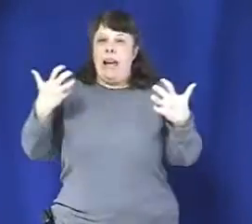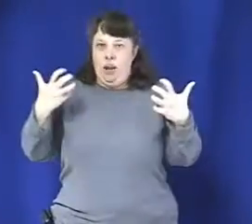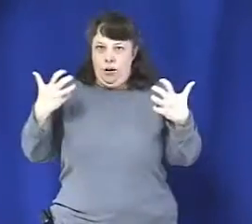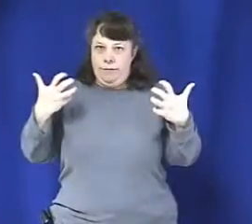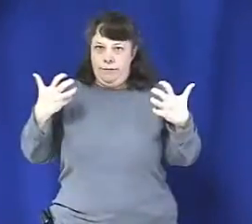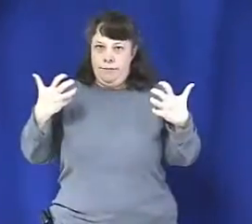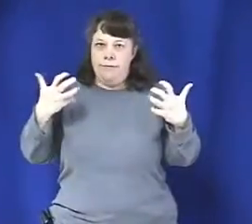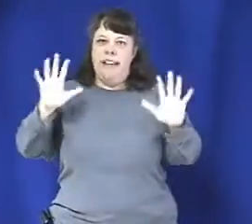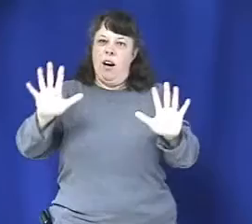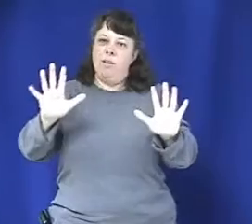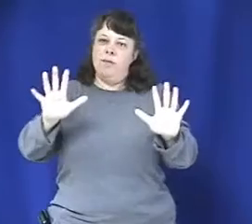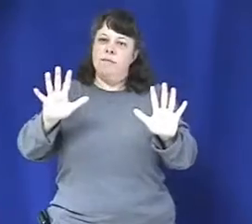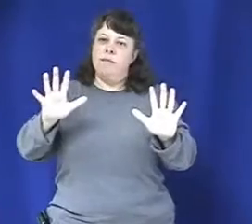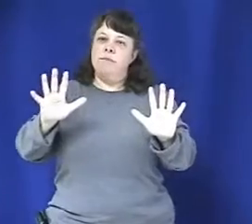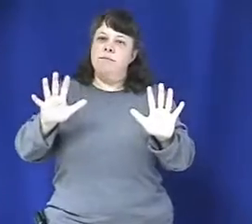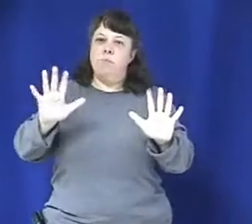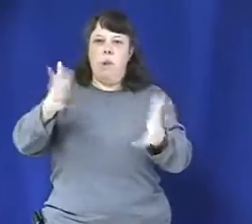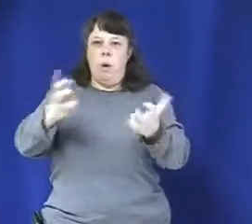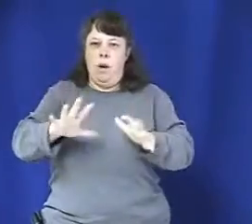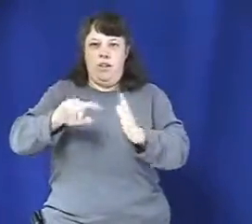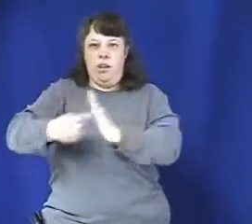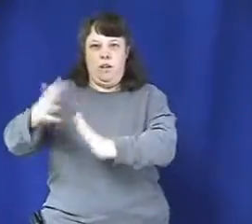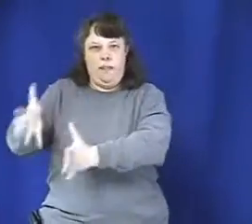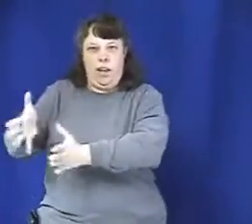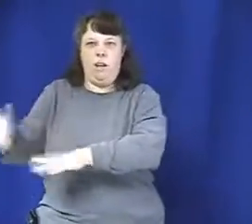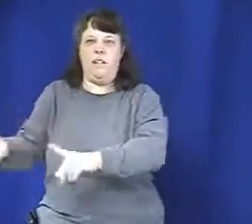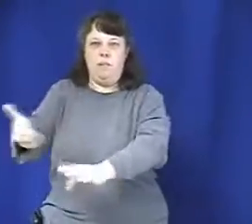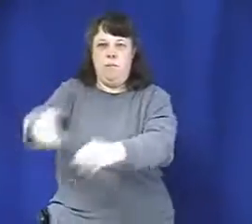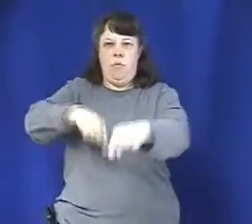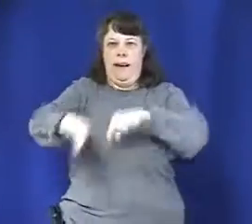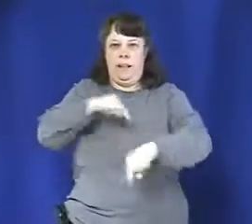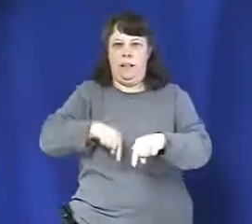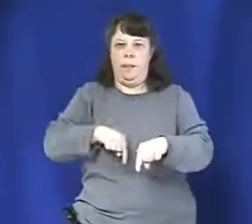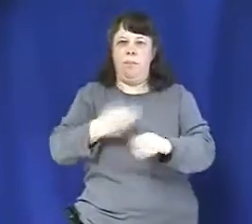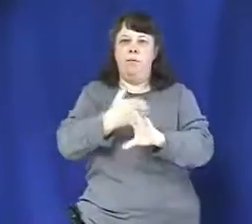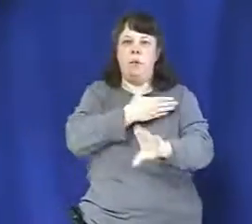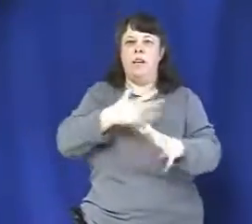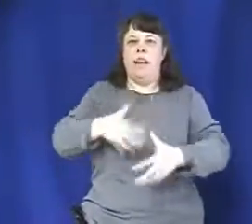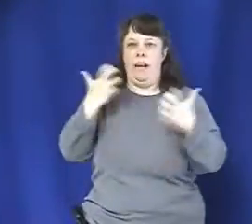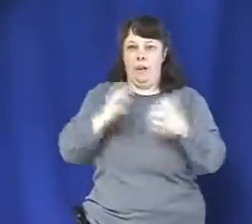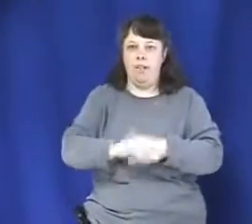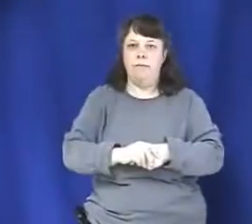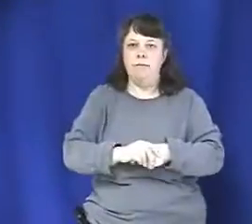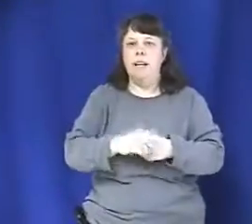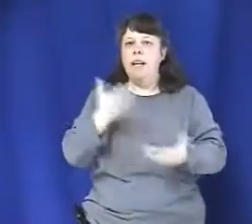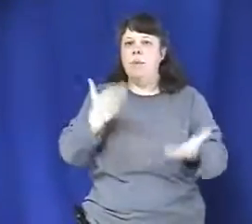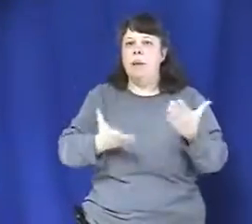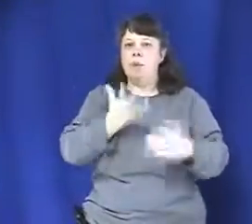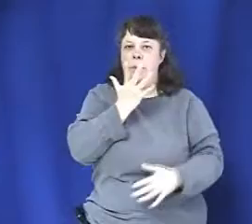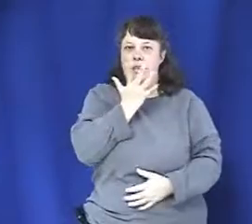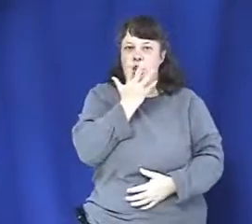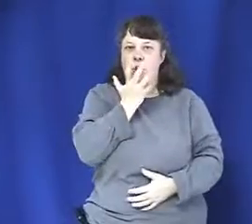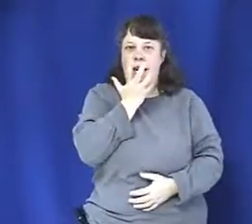anger. Now, we don't want to start there. Let's move back a little bit. Before you get angry, maybe you're a little bit